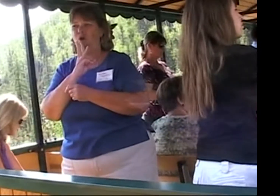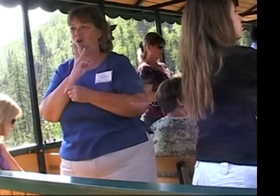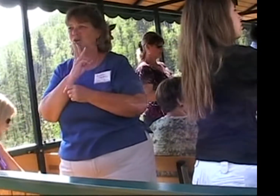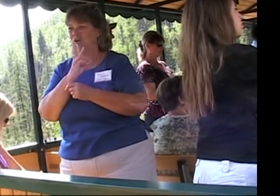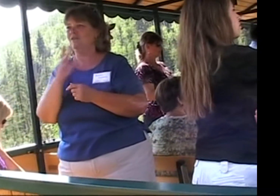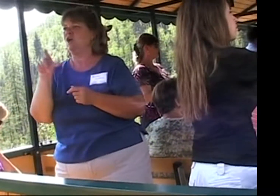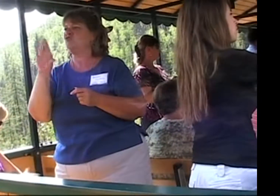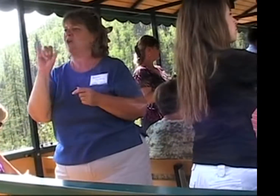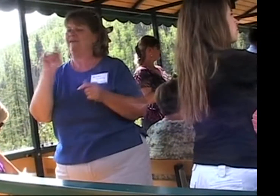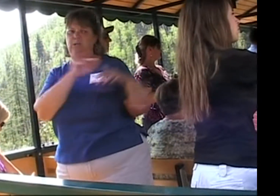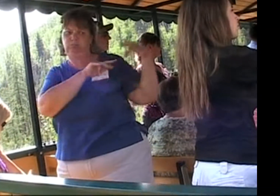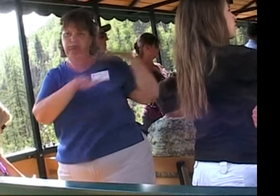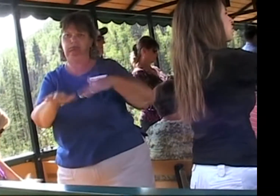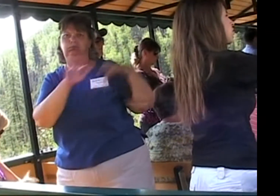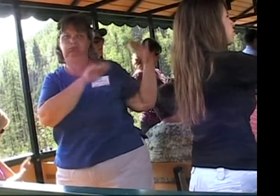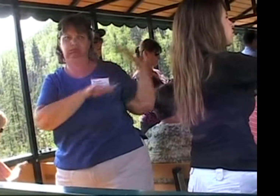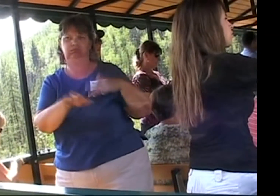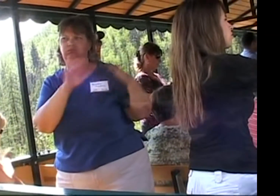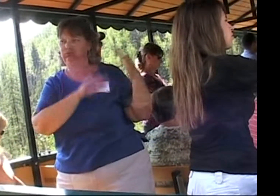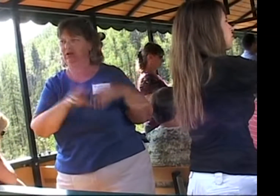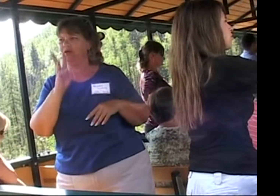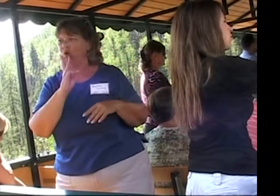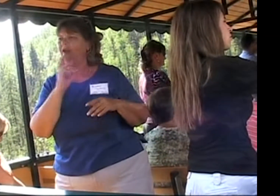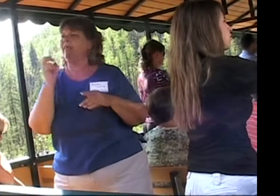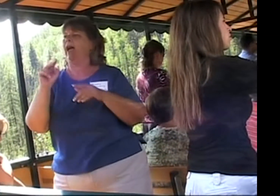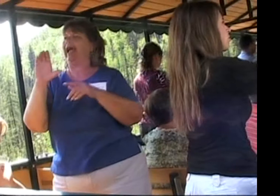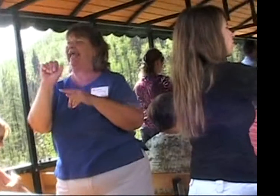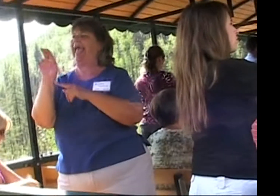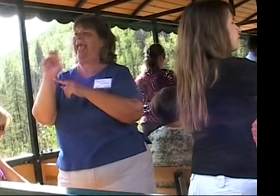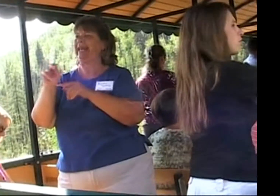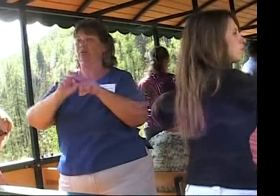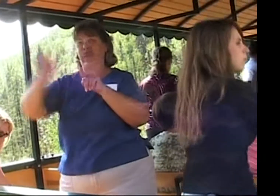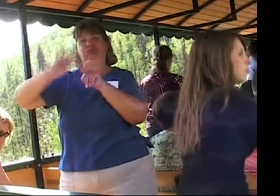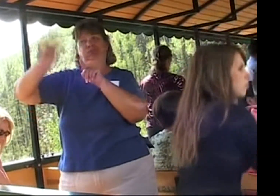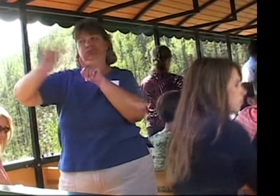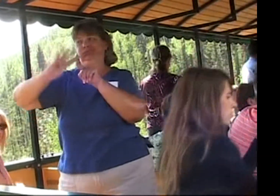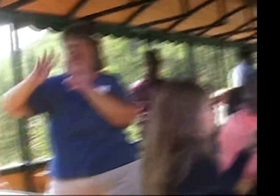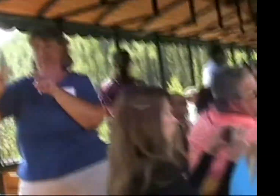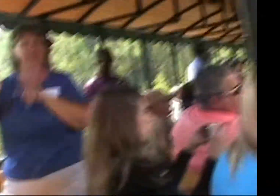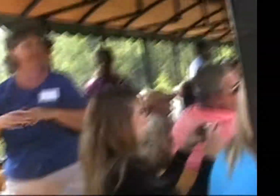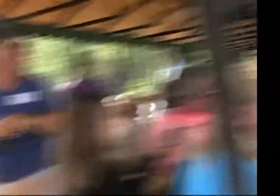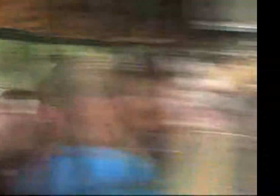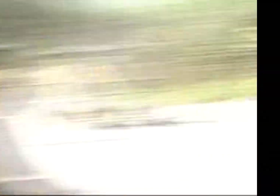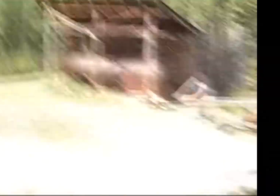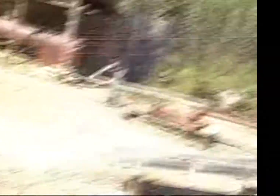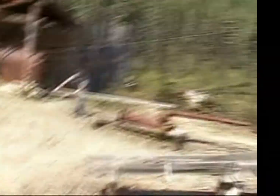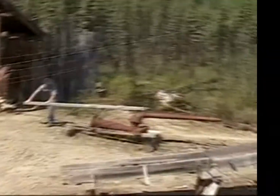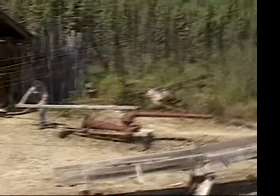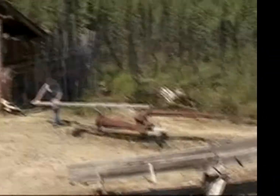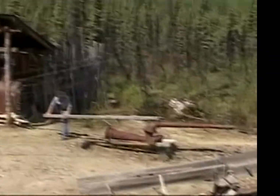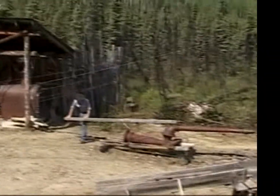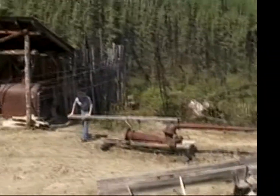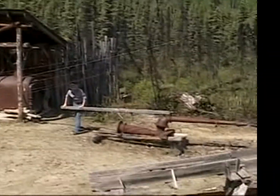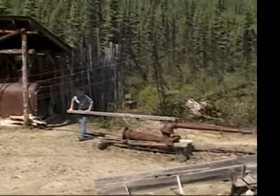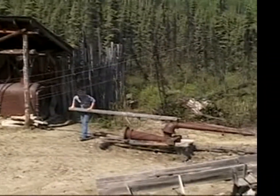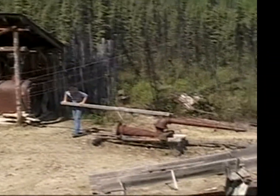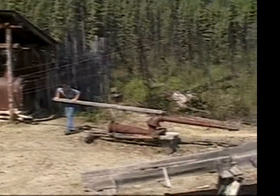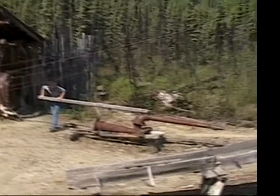feeding that water through their hydraulic water cannons. So there would then be an incredible amount of pressure built up behind those cannons, such that they would